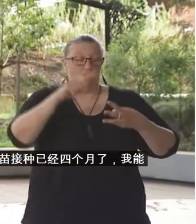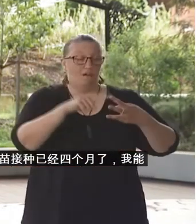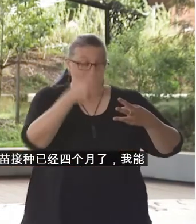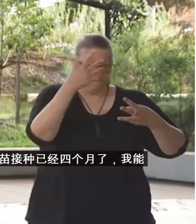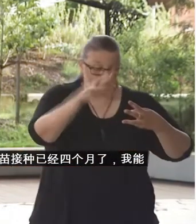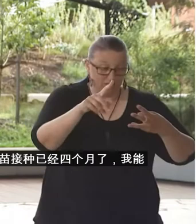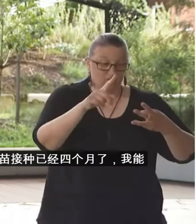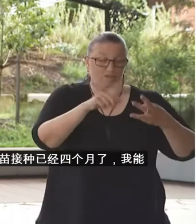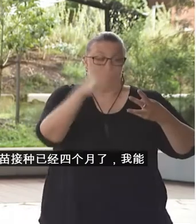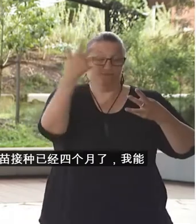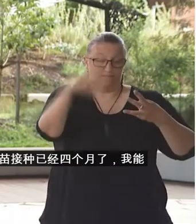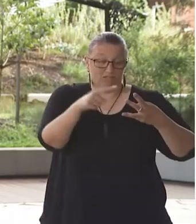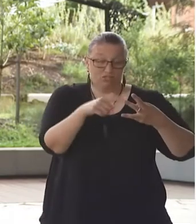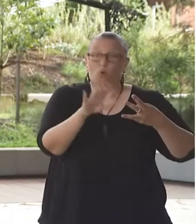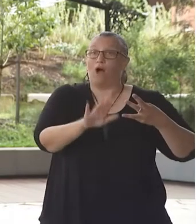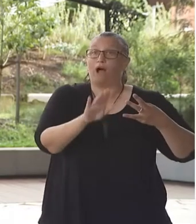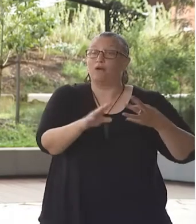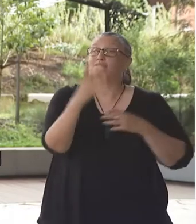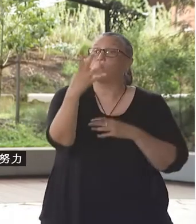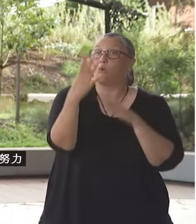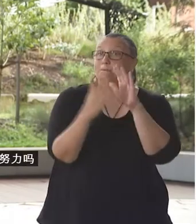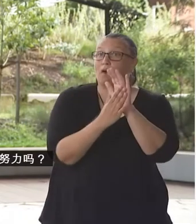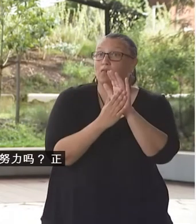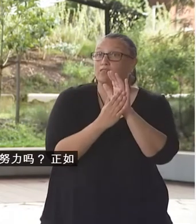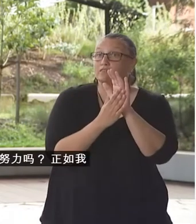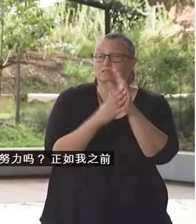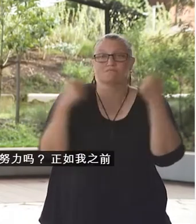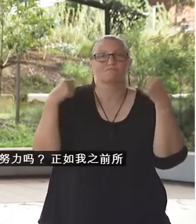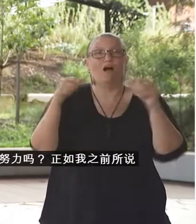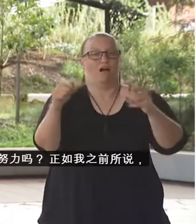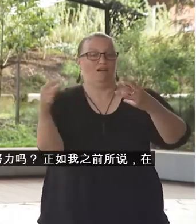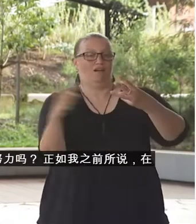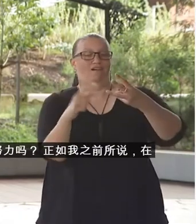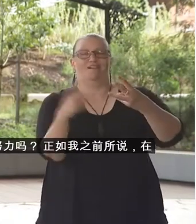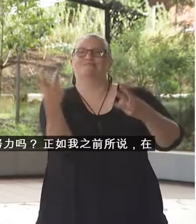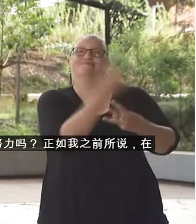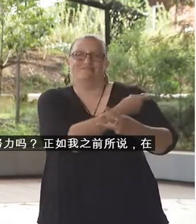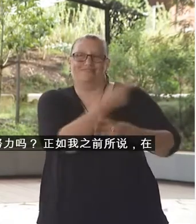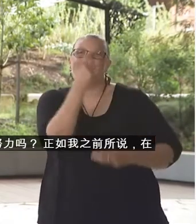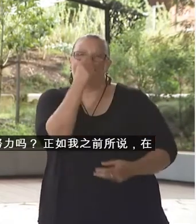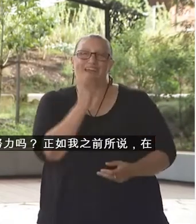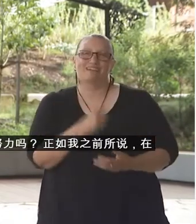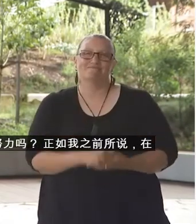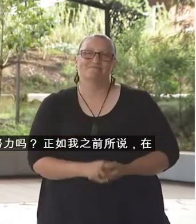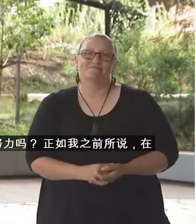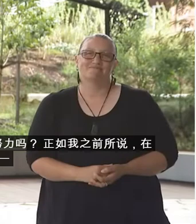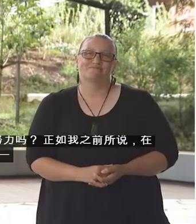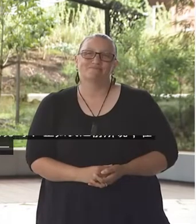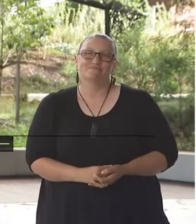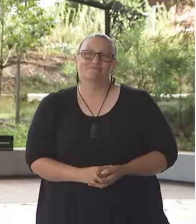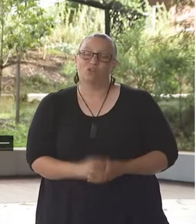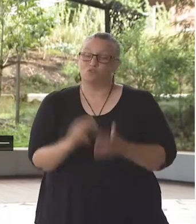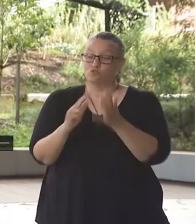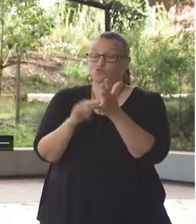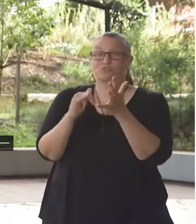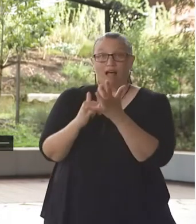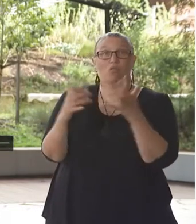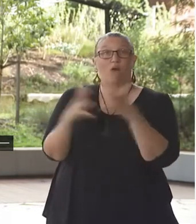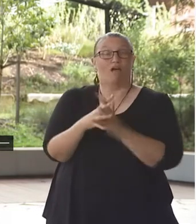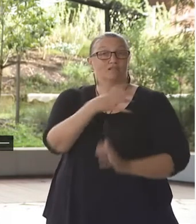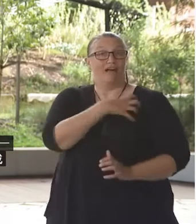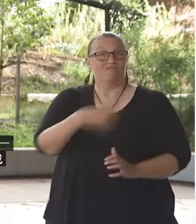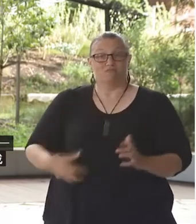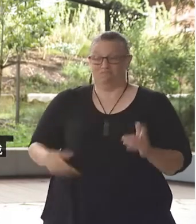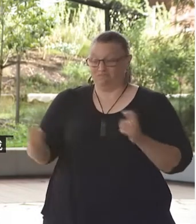the vaccination, then please make an appointment either at one of our 40 centres across the state or through